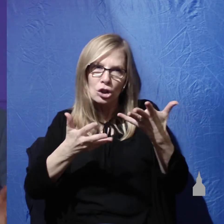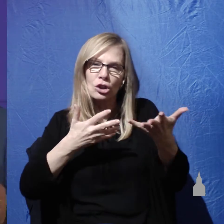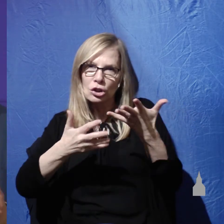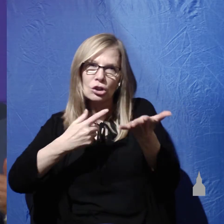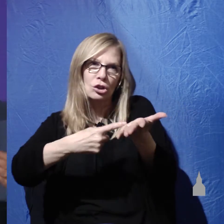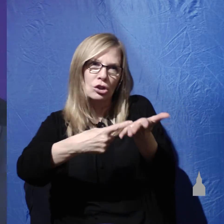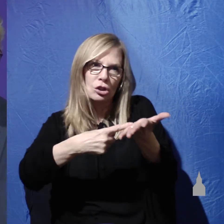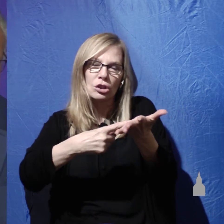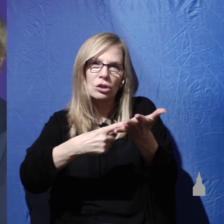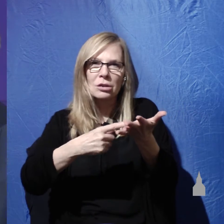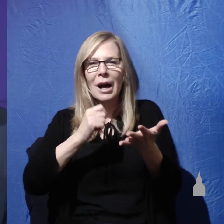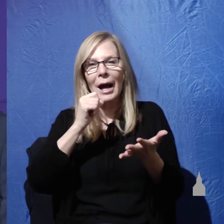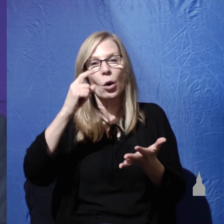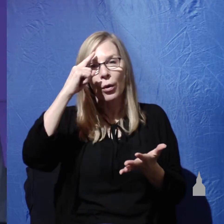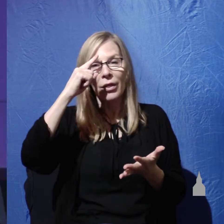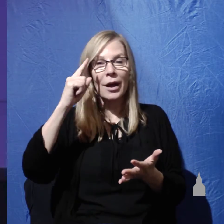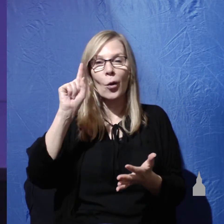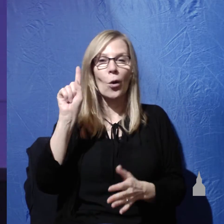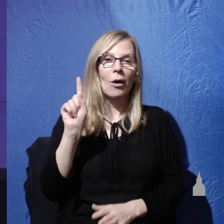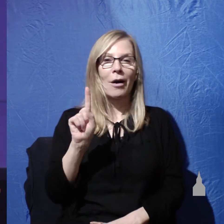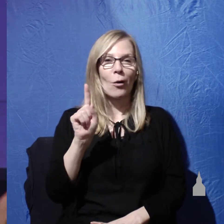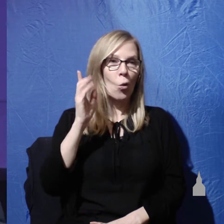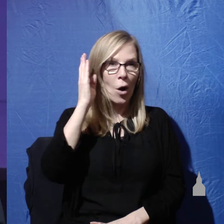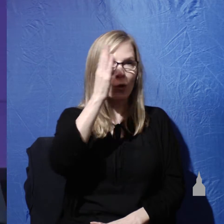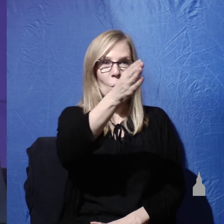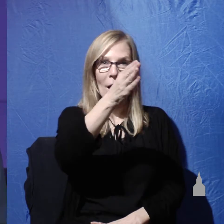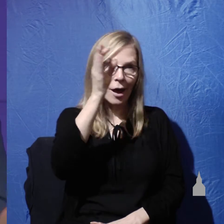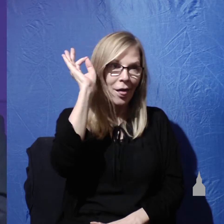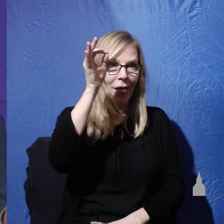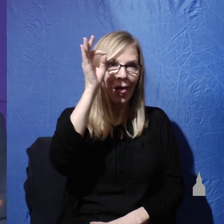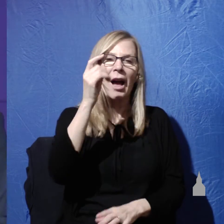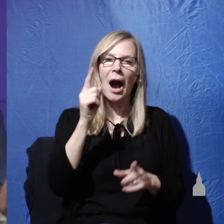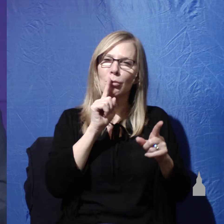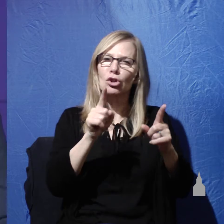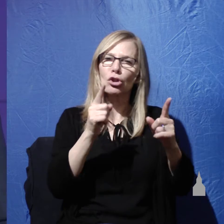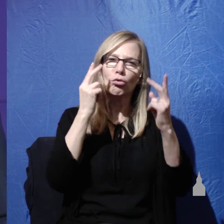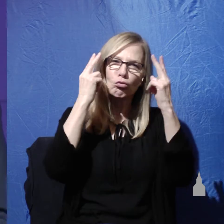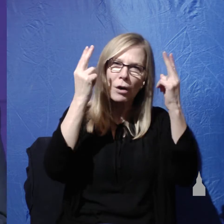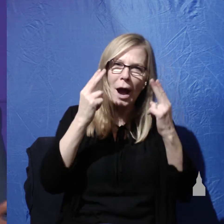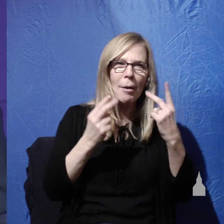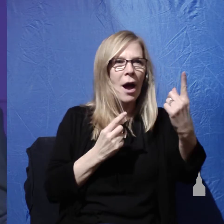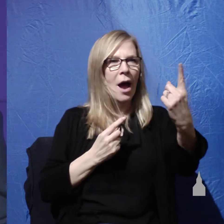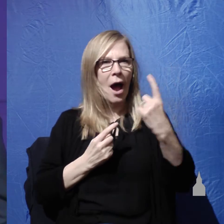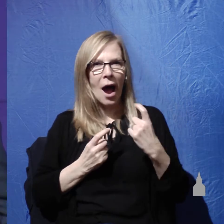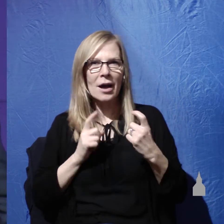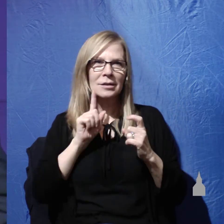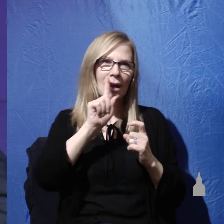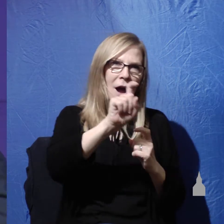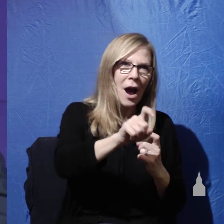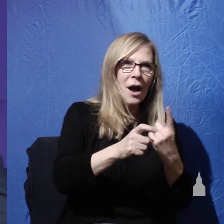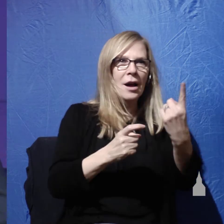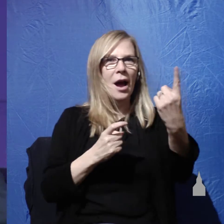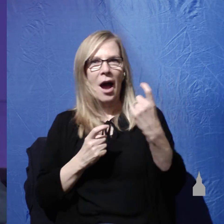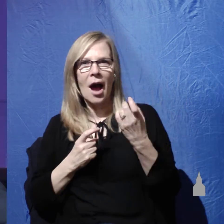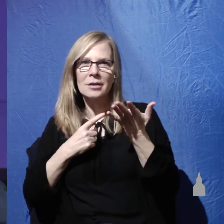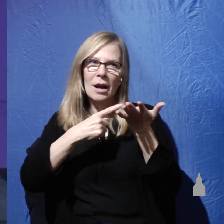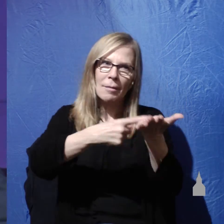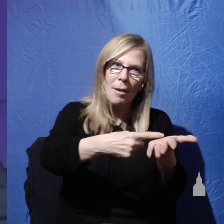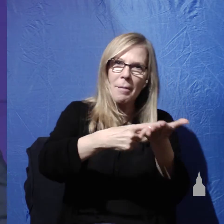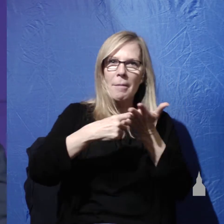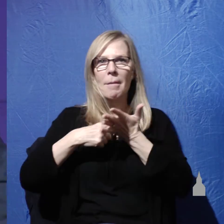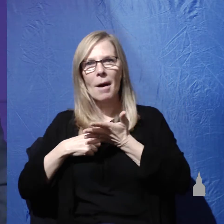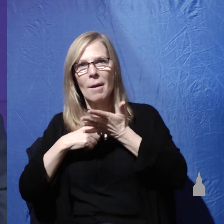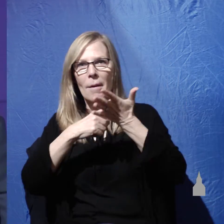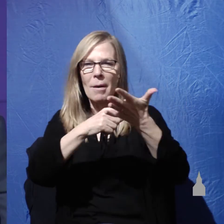I don't think there was a monologue, as their rabbis would have certainly asked him questions, and they would have also challenged his Christian